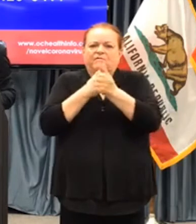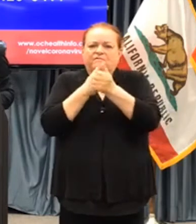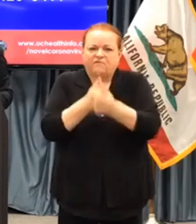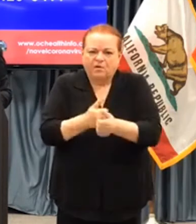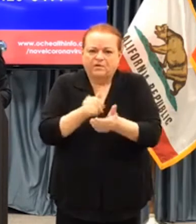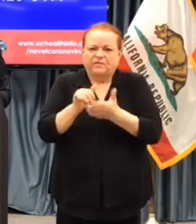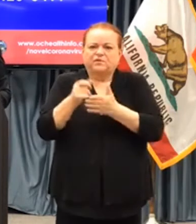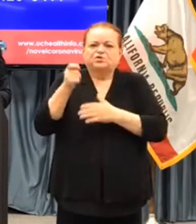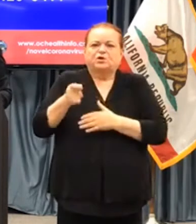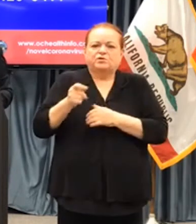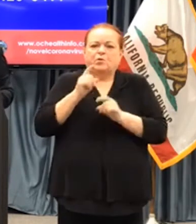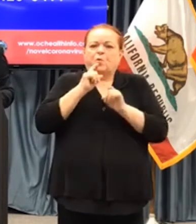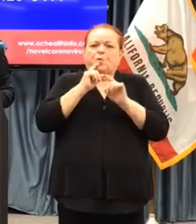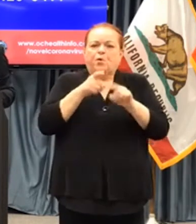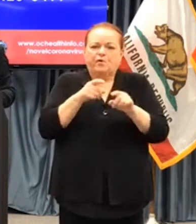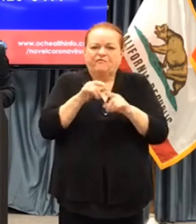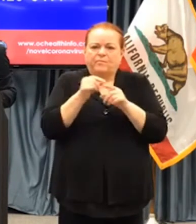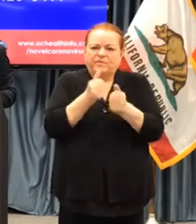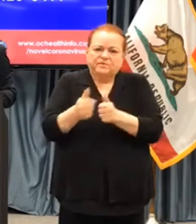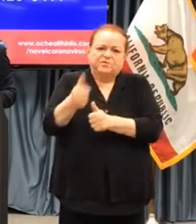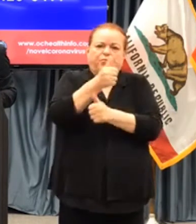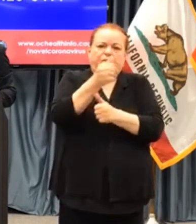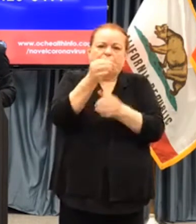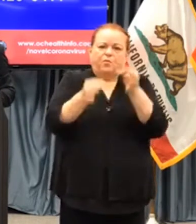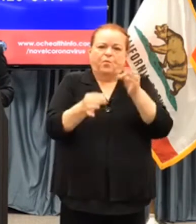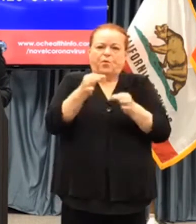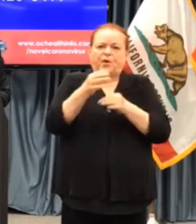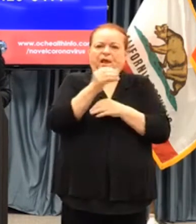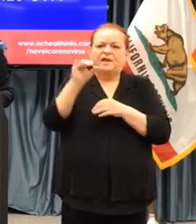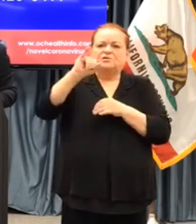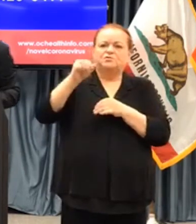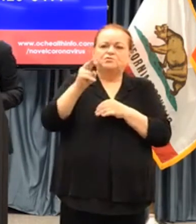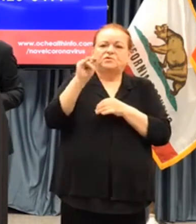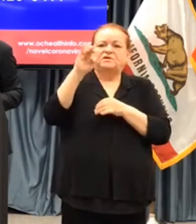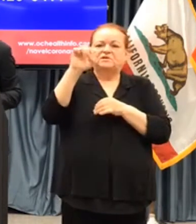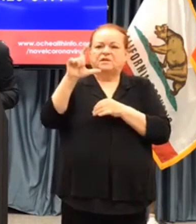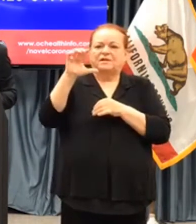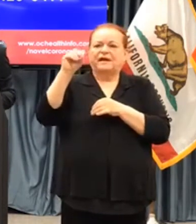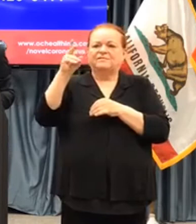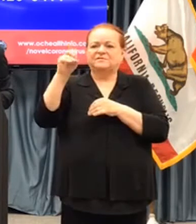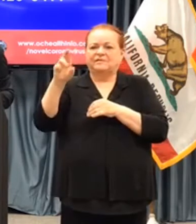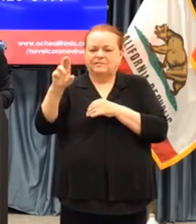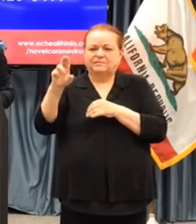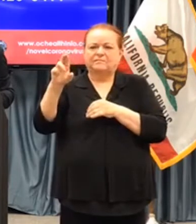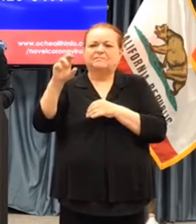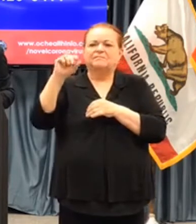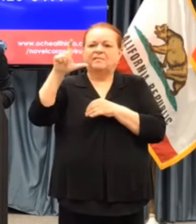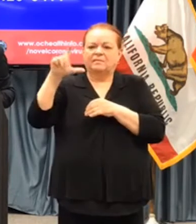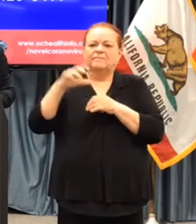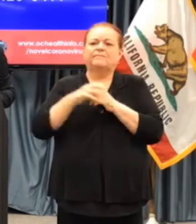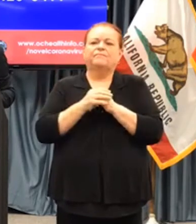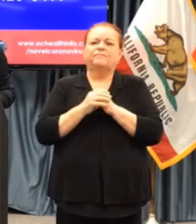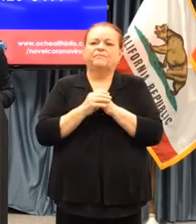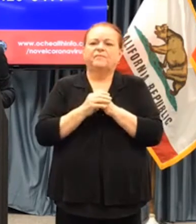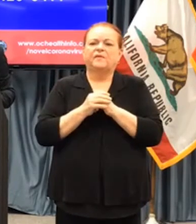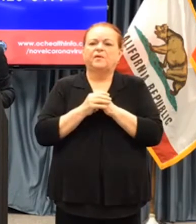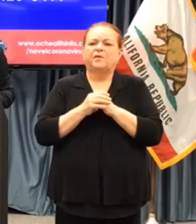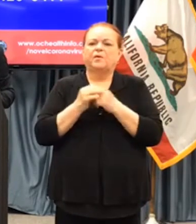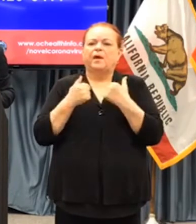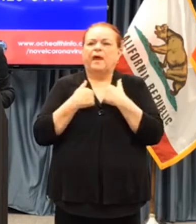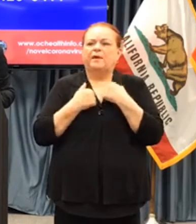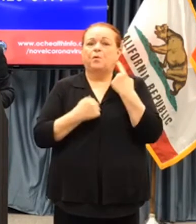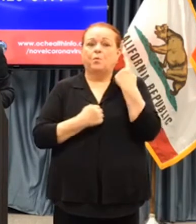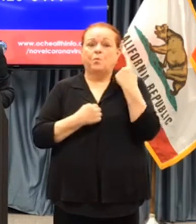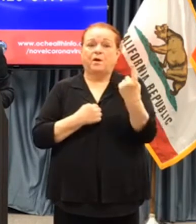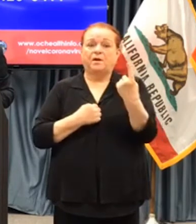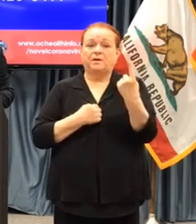Court and the Judicial Council, what we're dealing with. We've had two individuals who, one was a